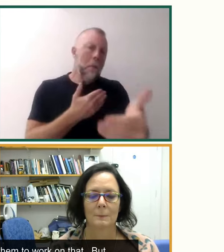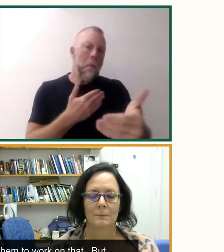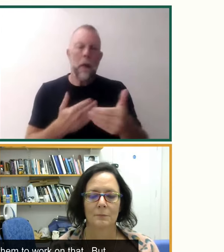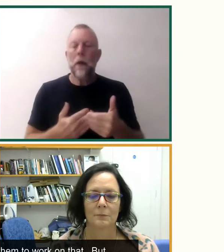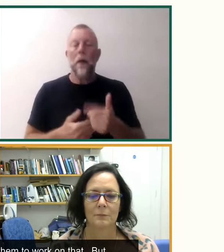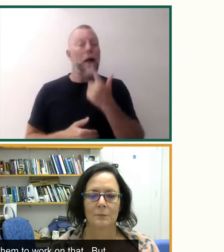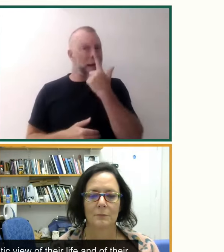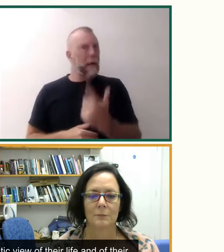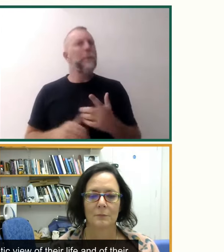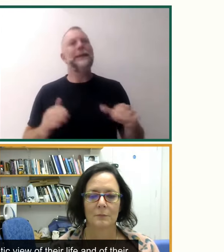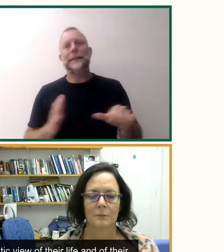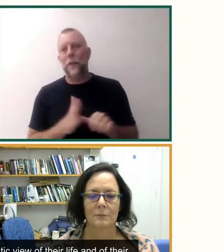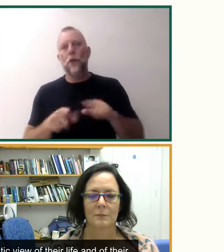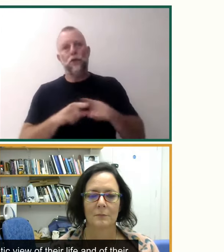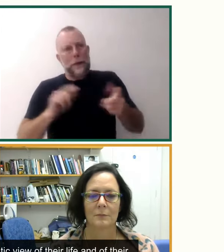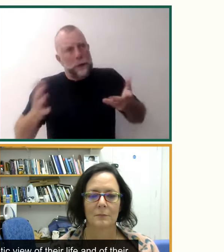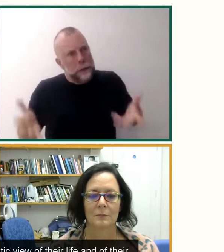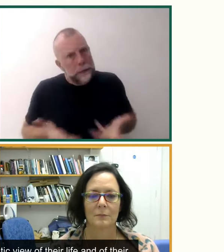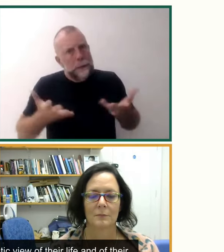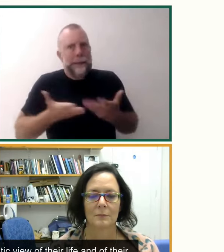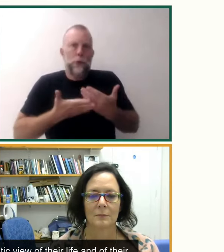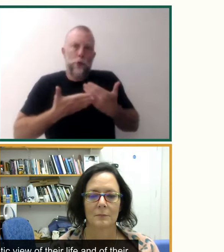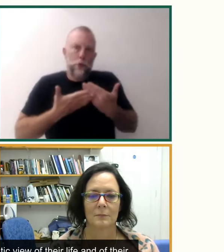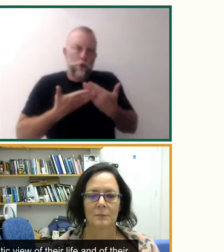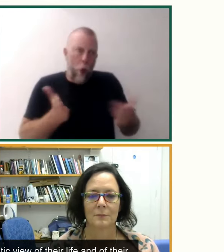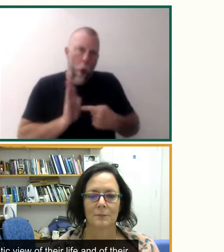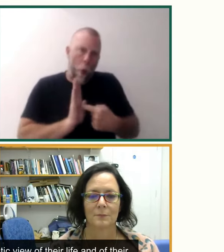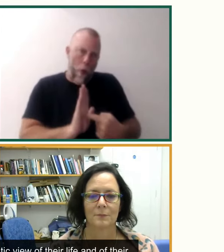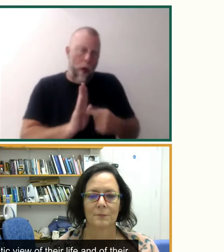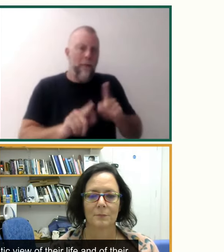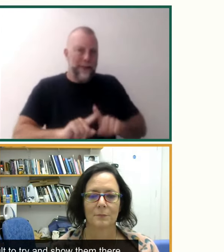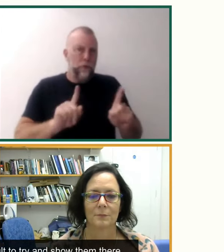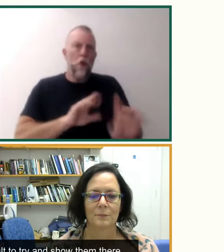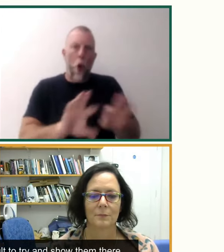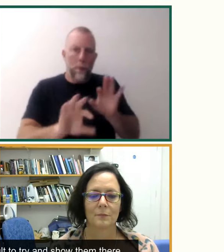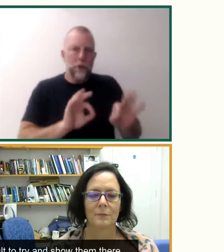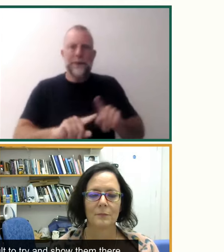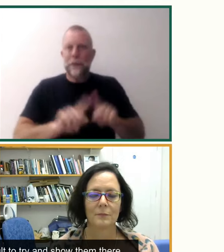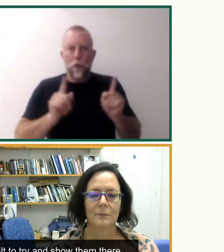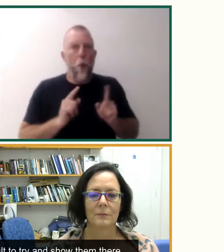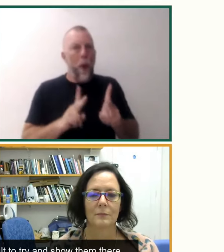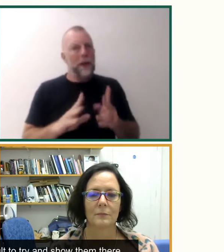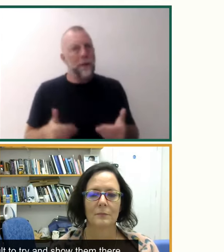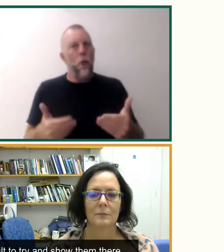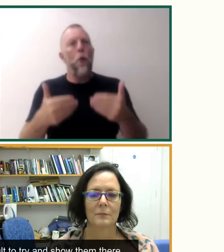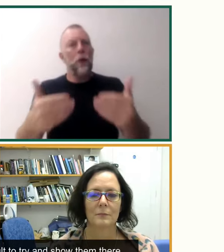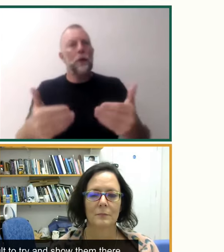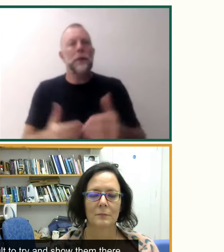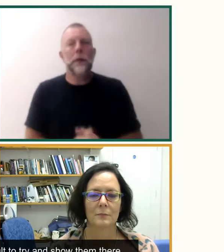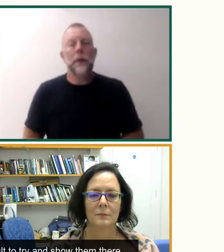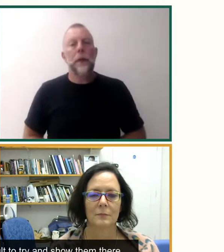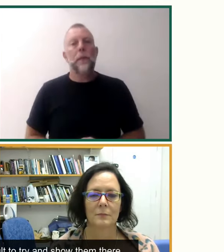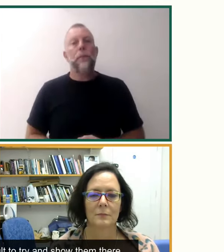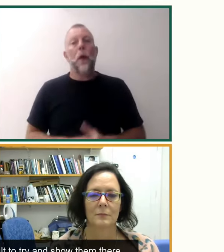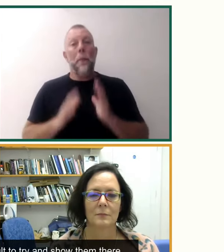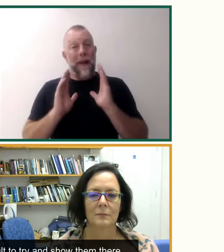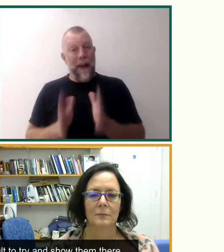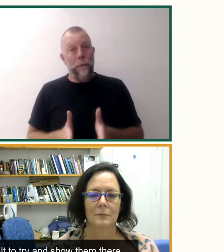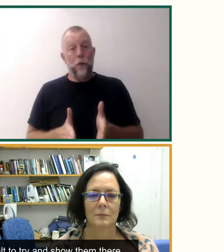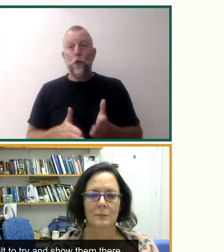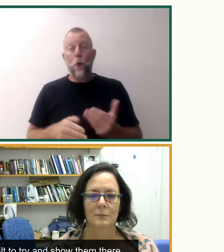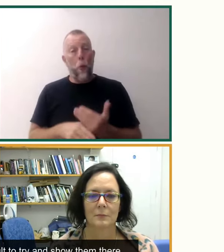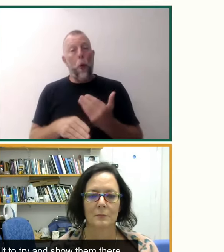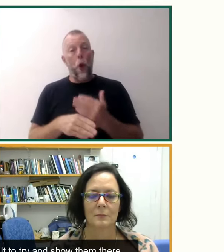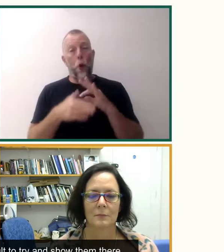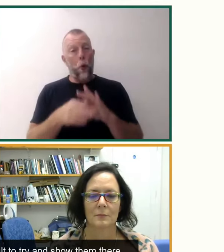incredibly difficult to try and show them there are other options, there are other ways forward. But you have to work with the tools the